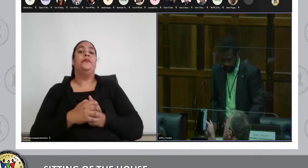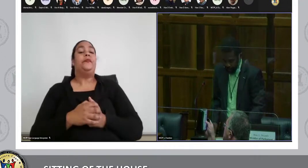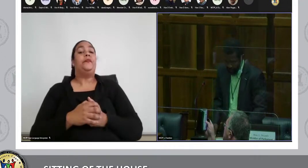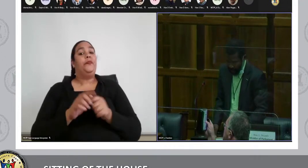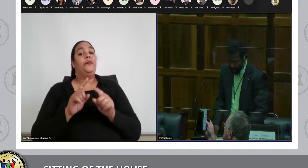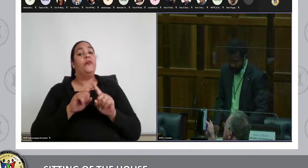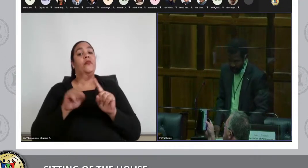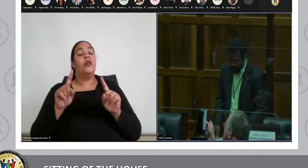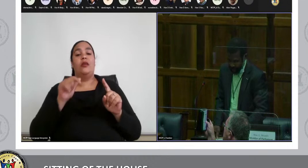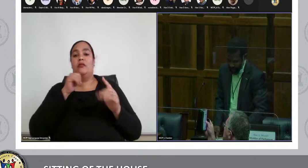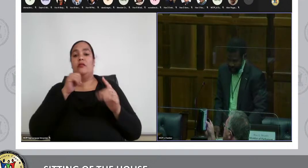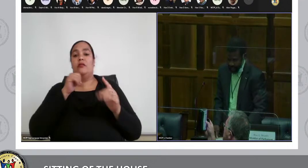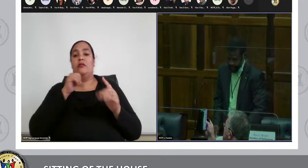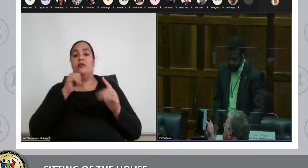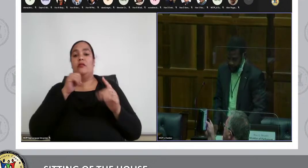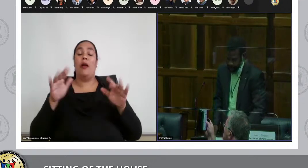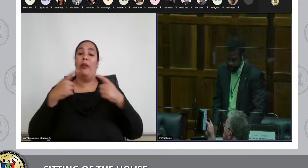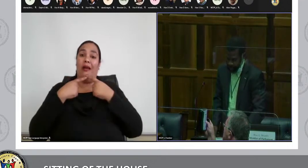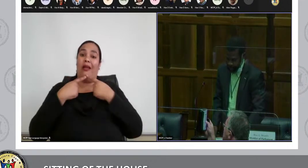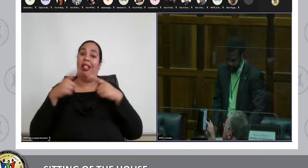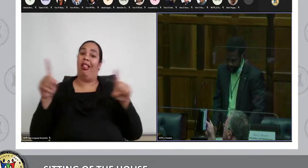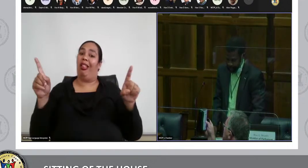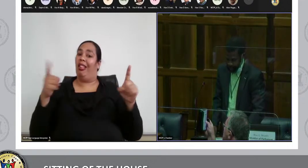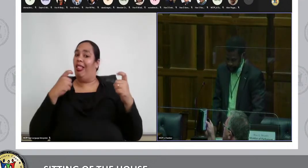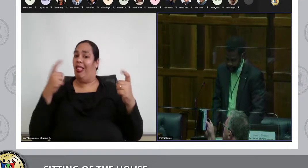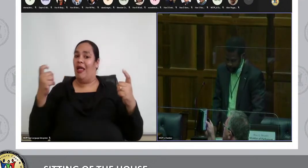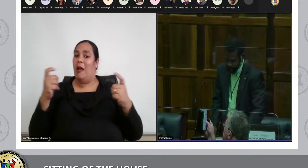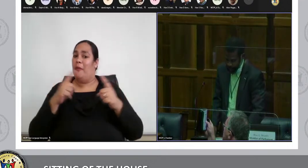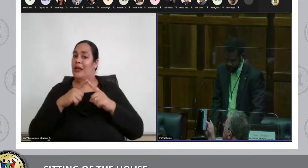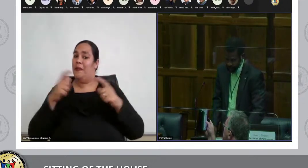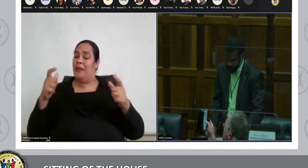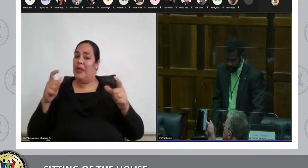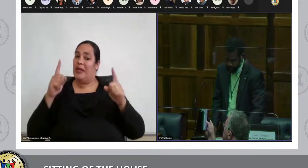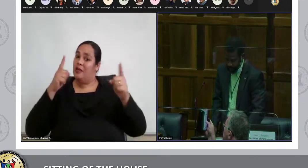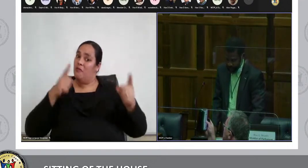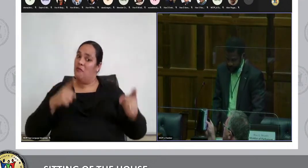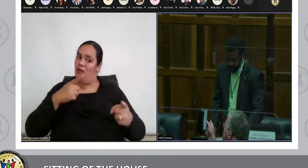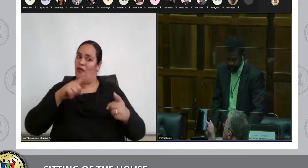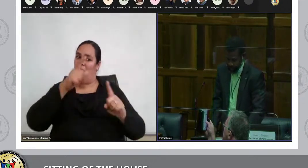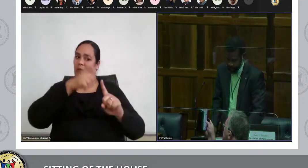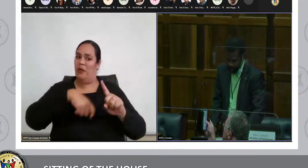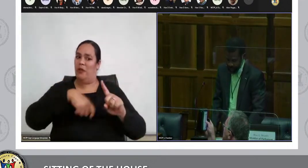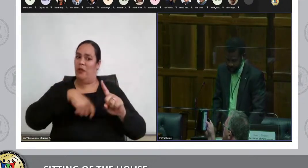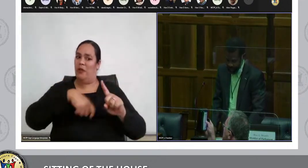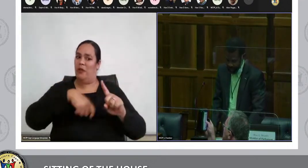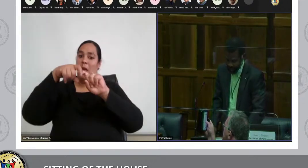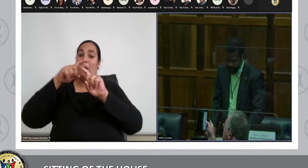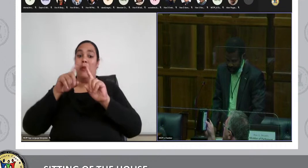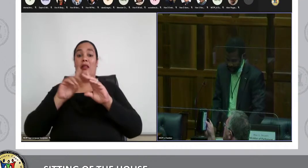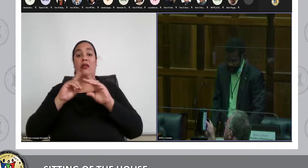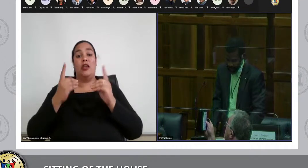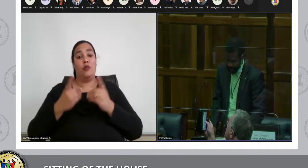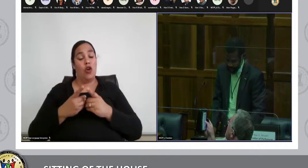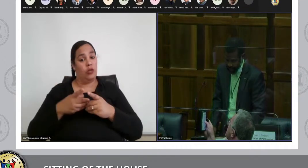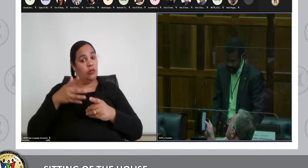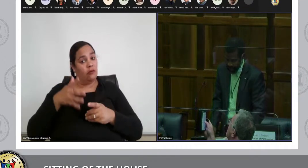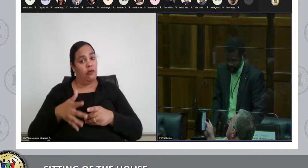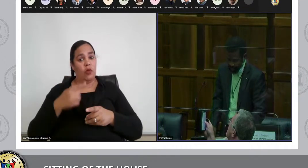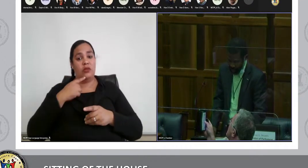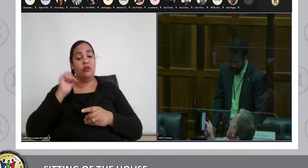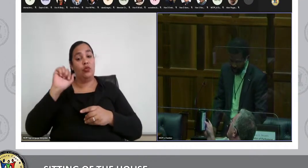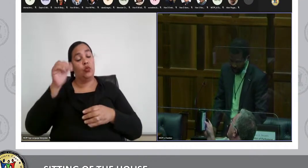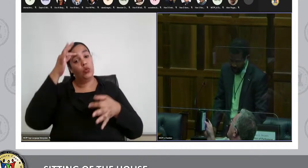Despite the public outcry and widespread demand for the suspension of Mr. Payne, the department is adamant that its